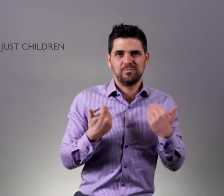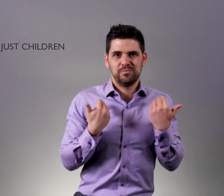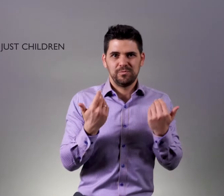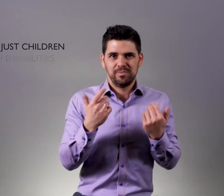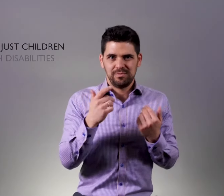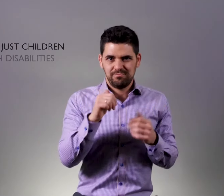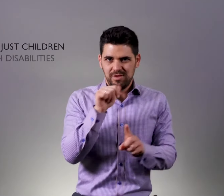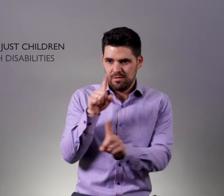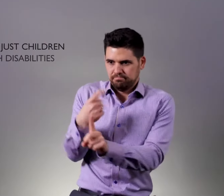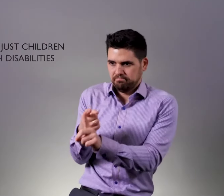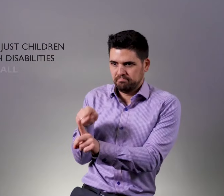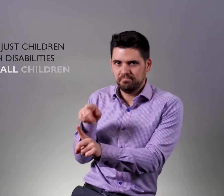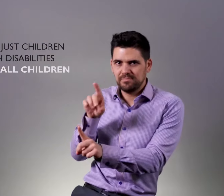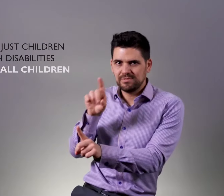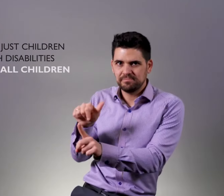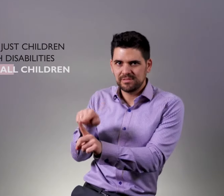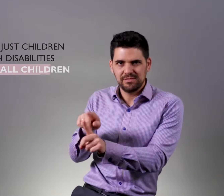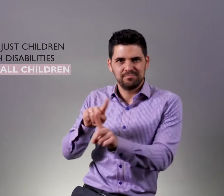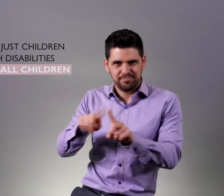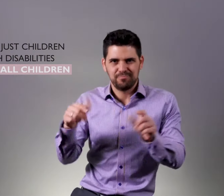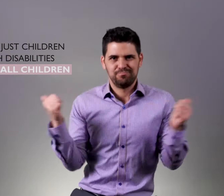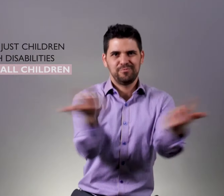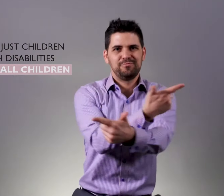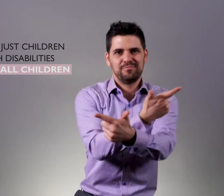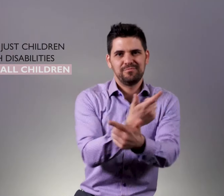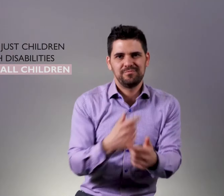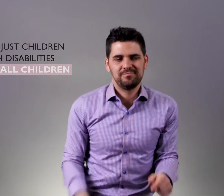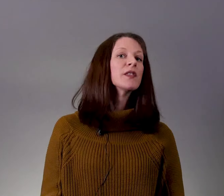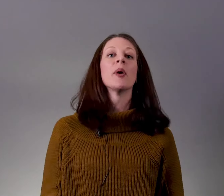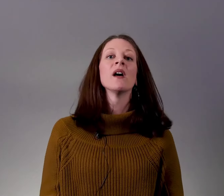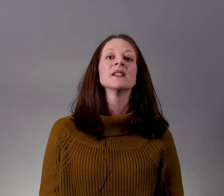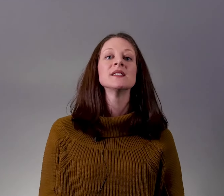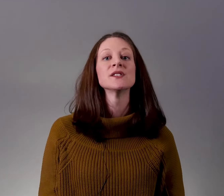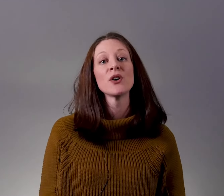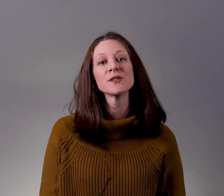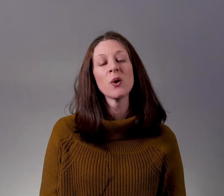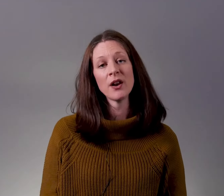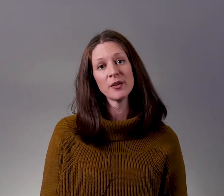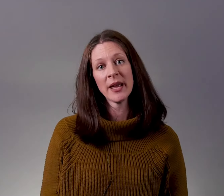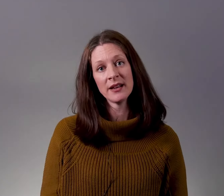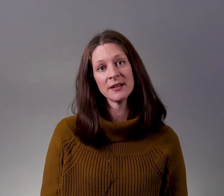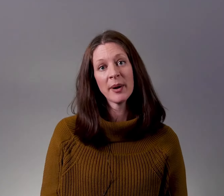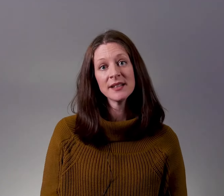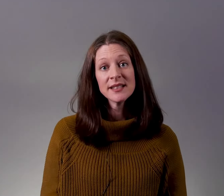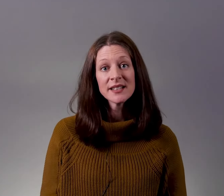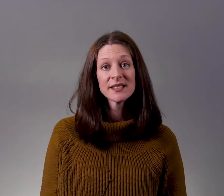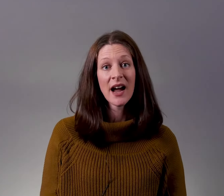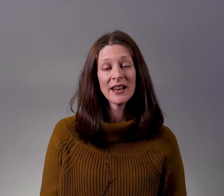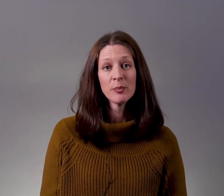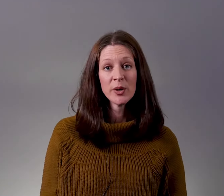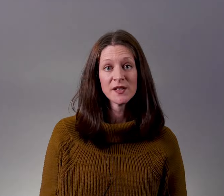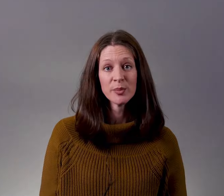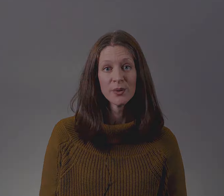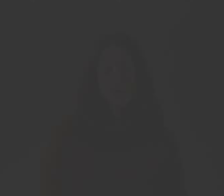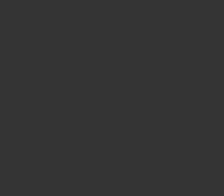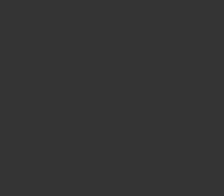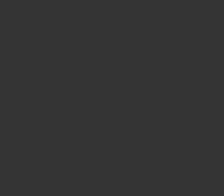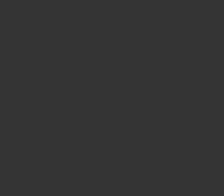not just children with disabilities, but all children. The policy is also underpinned by 6 guiding principles, one